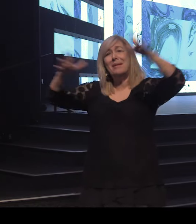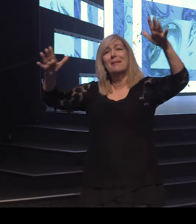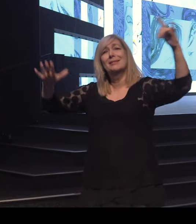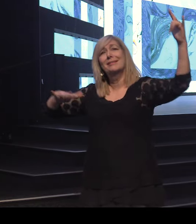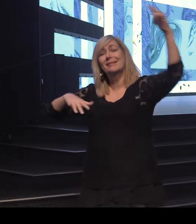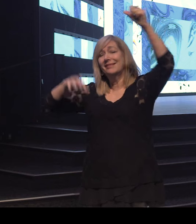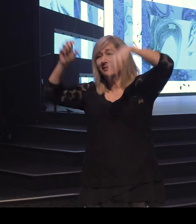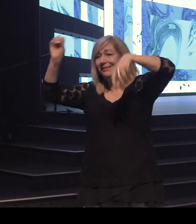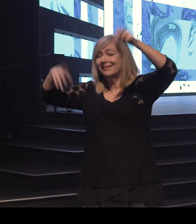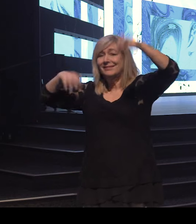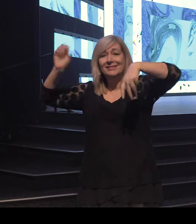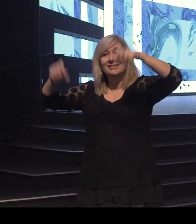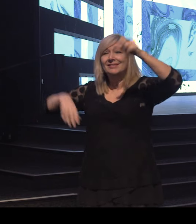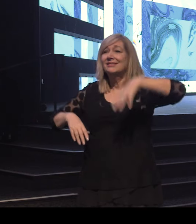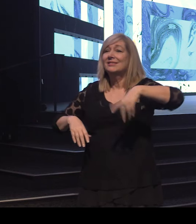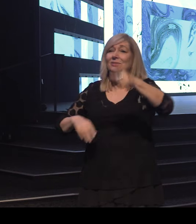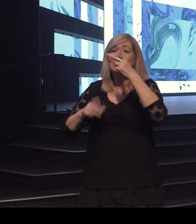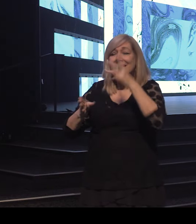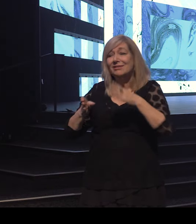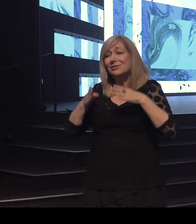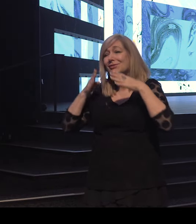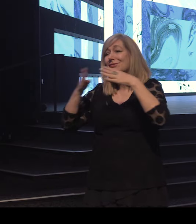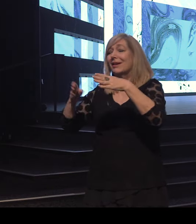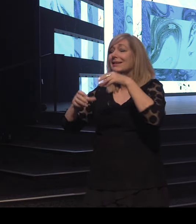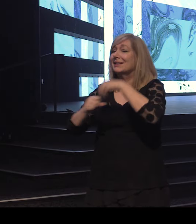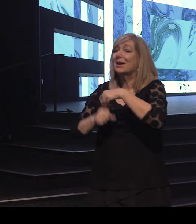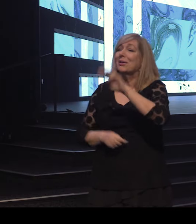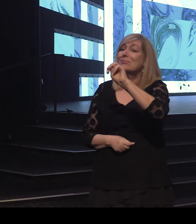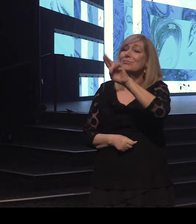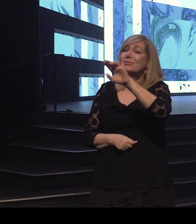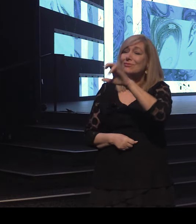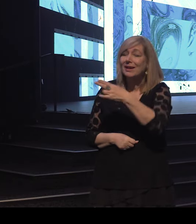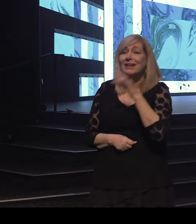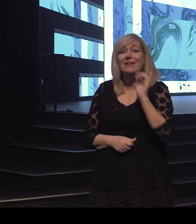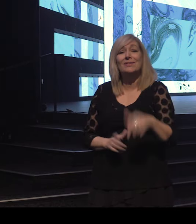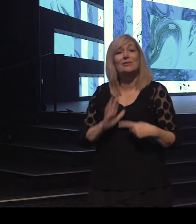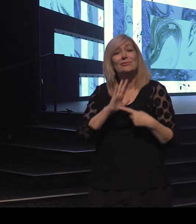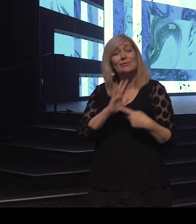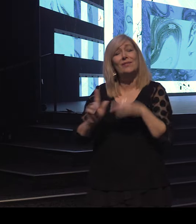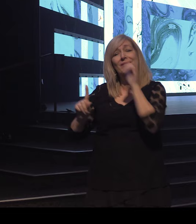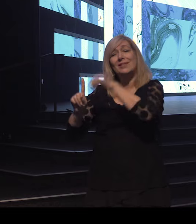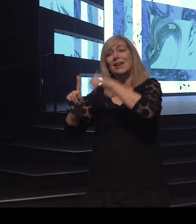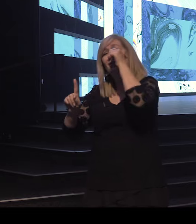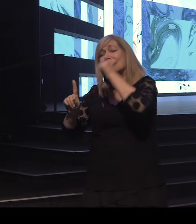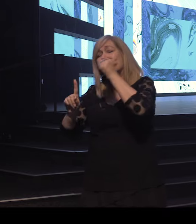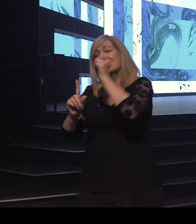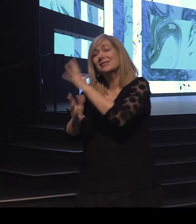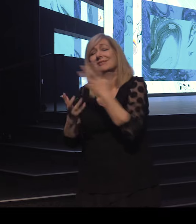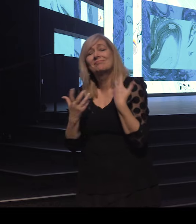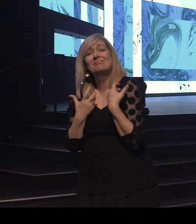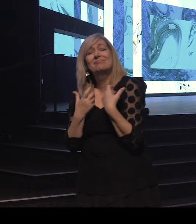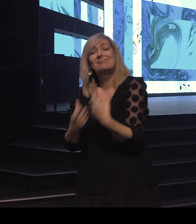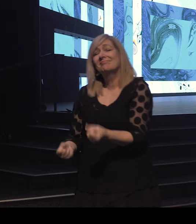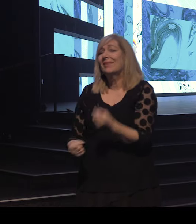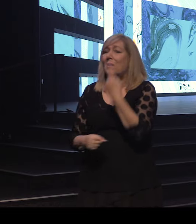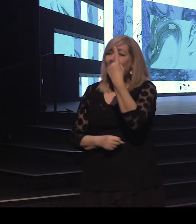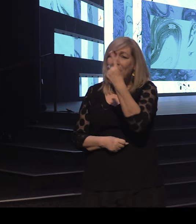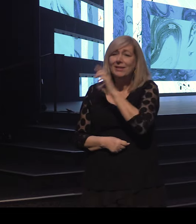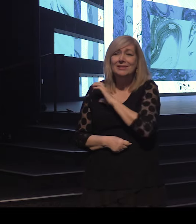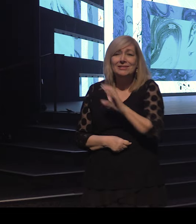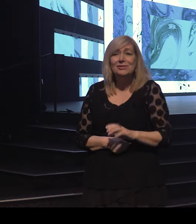Germany, are embedded in the streets of Munich as a testament to the courage of a young Christian girl who lived her